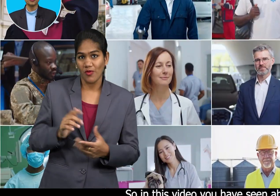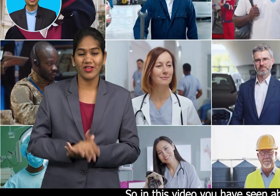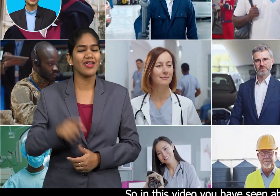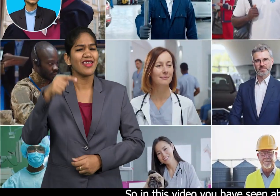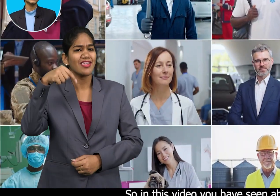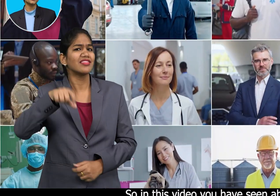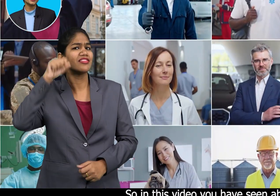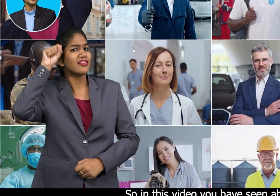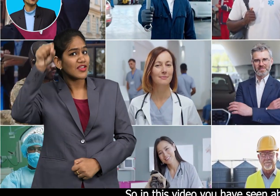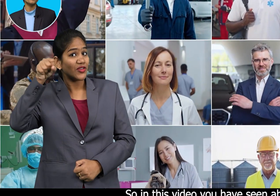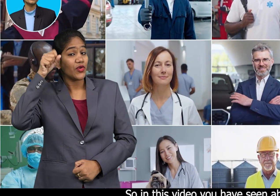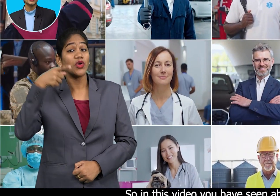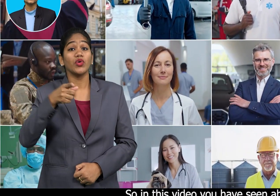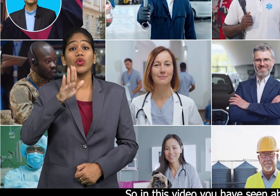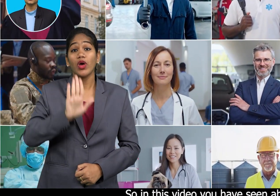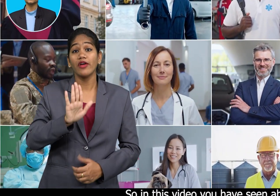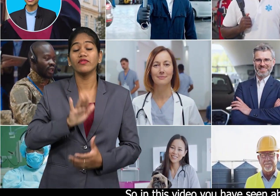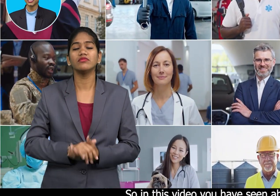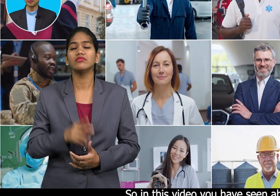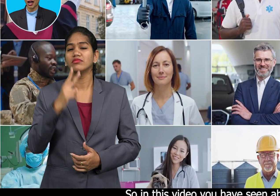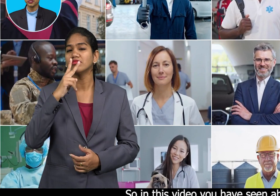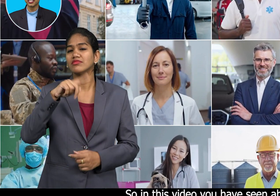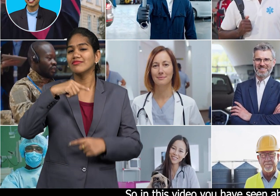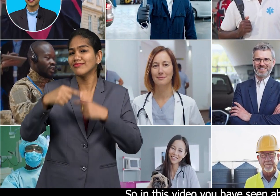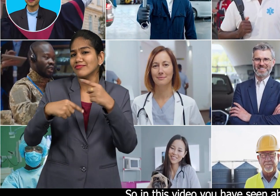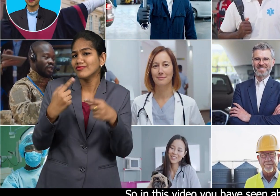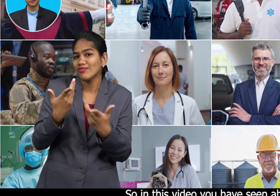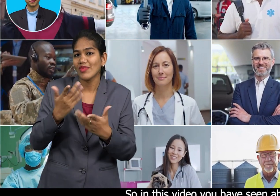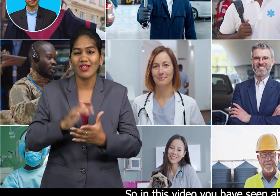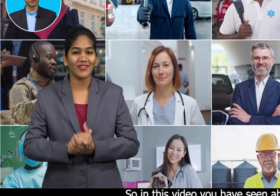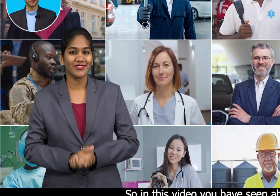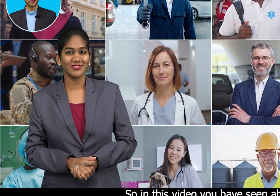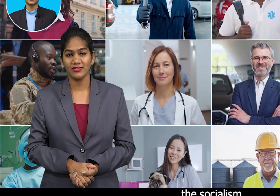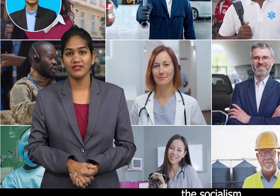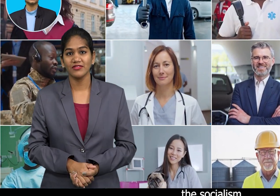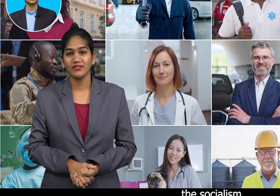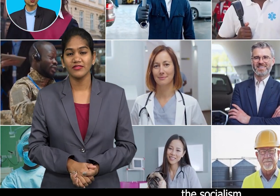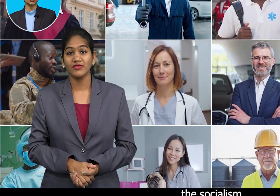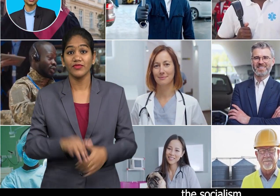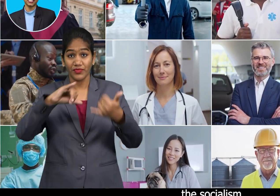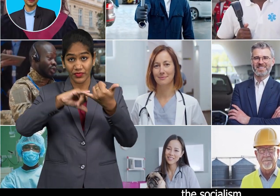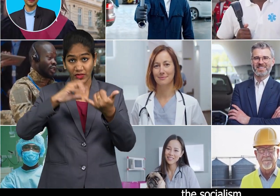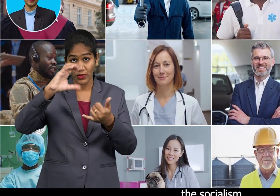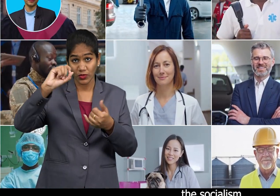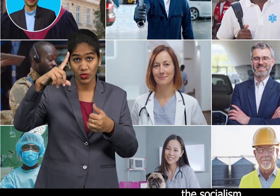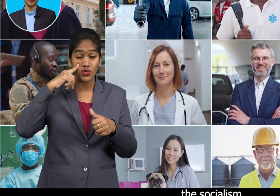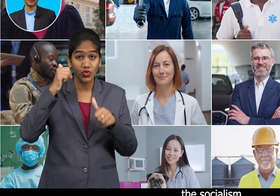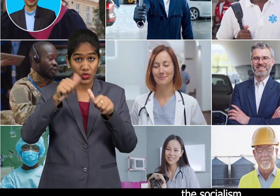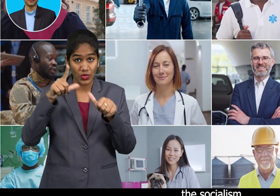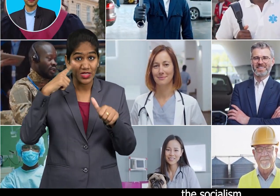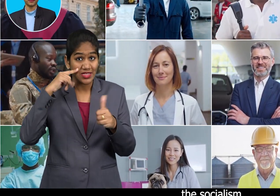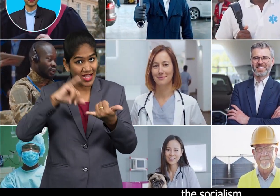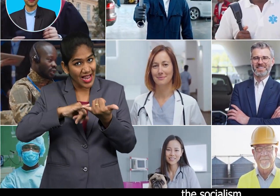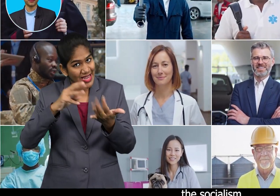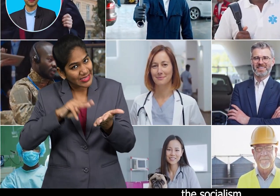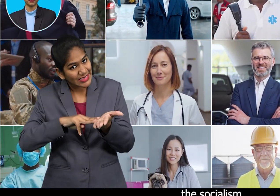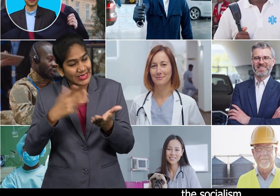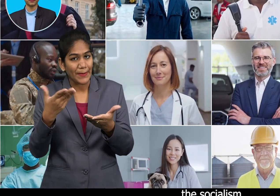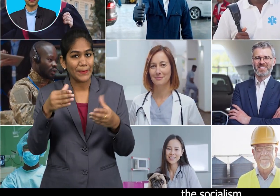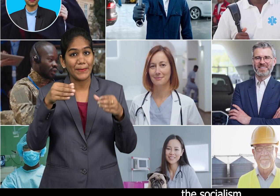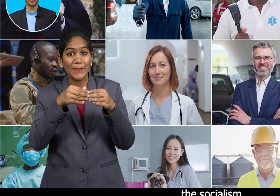So, in this video, you have seen about the socialism,